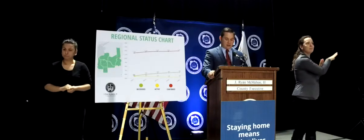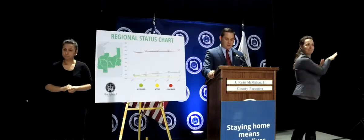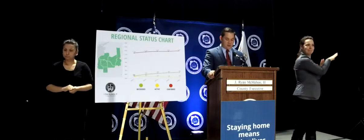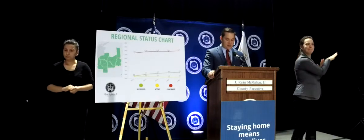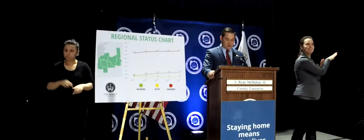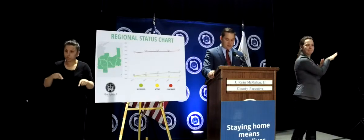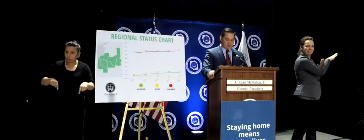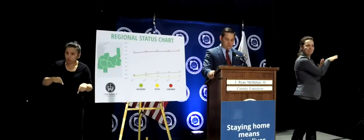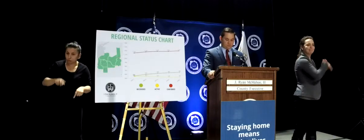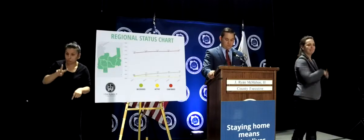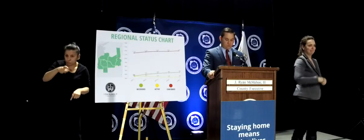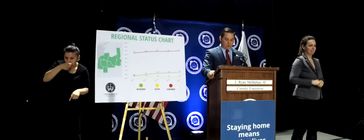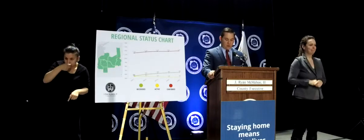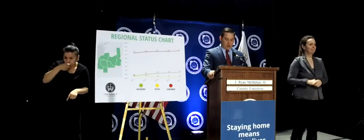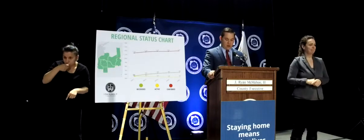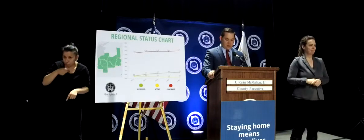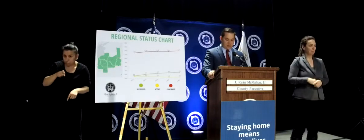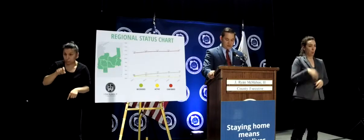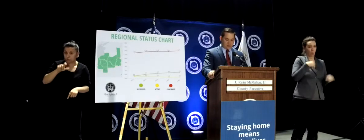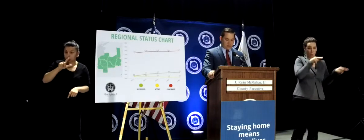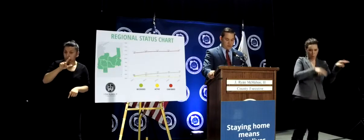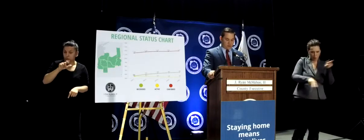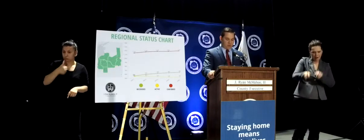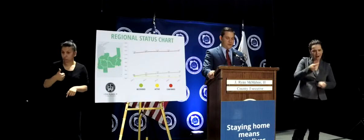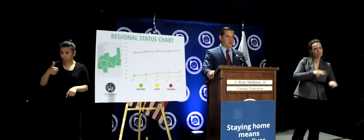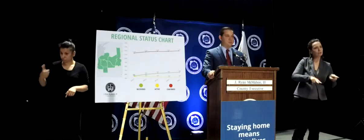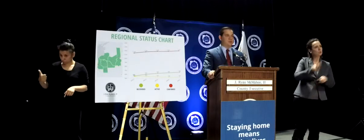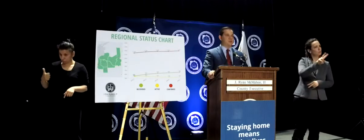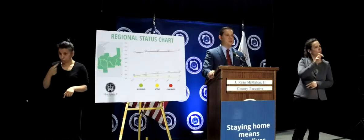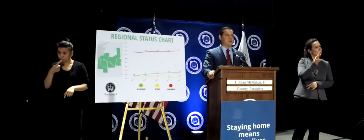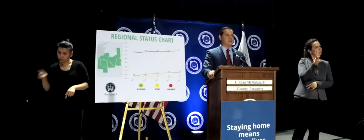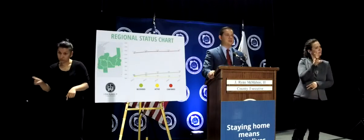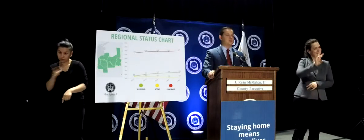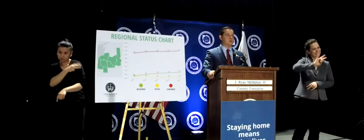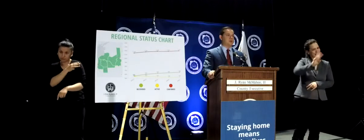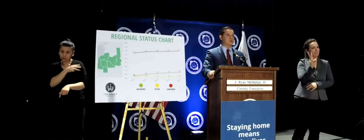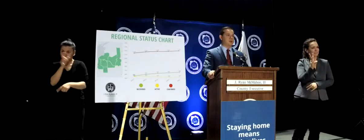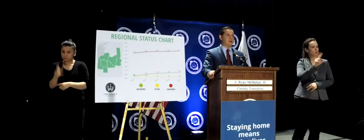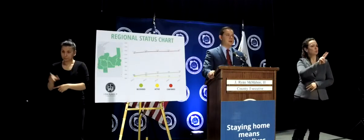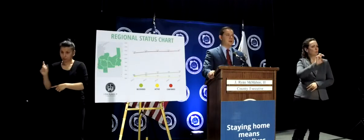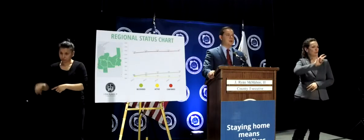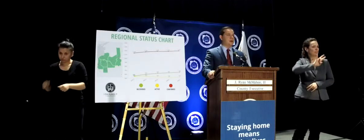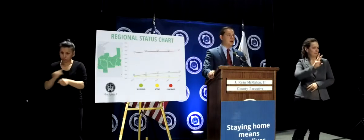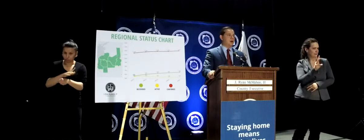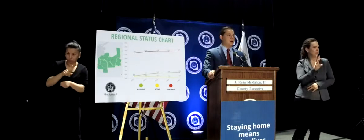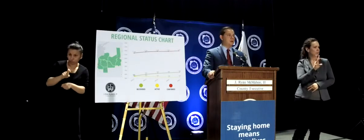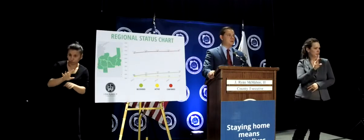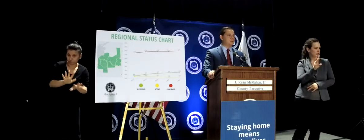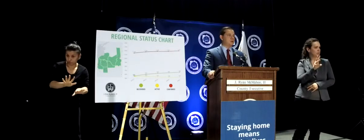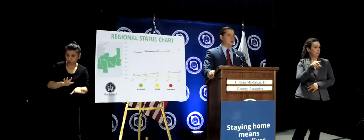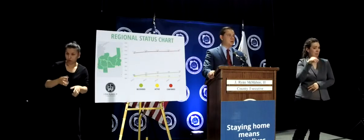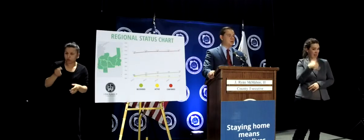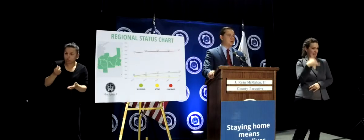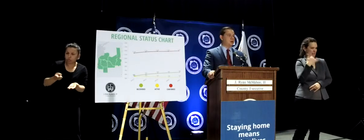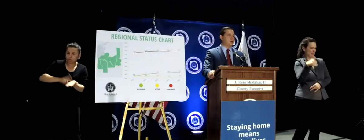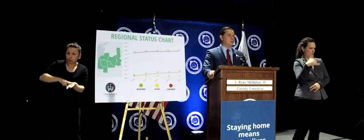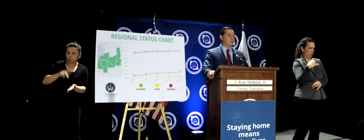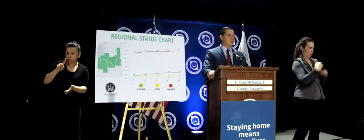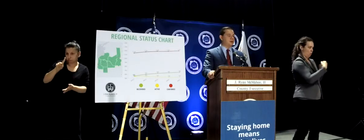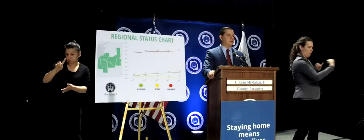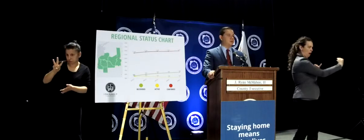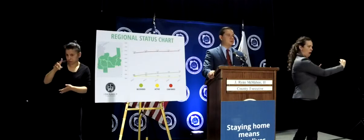276 active cases. That's our yellow curve. That's up 13 cases from yesterday.